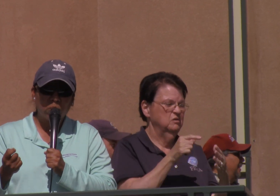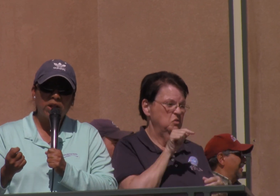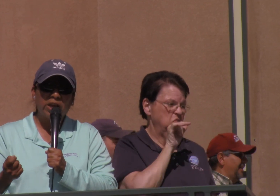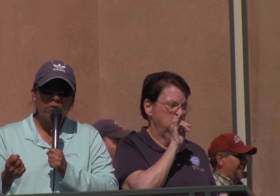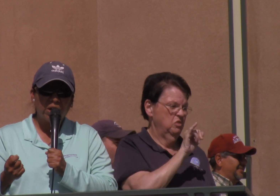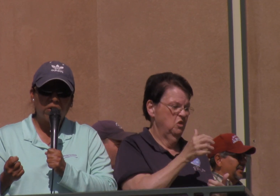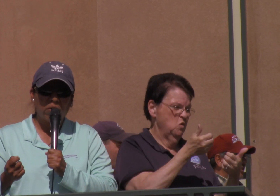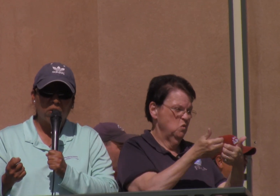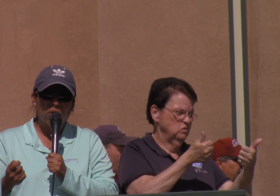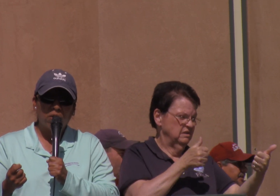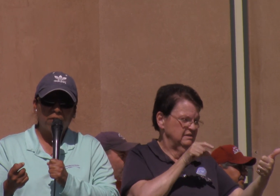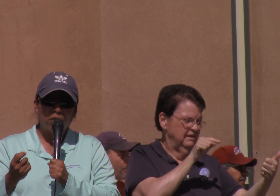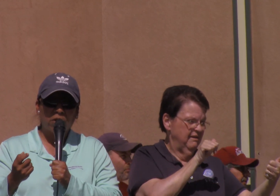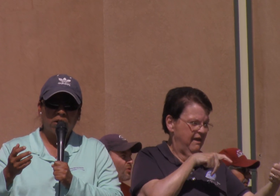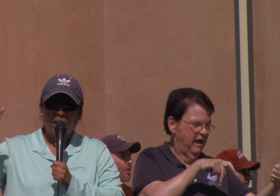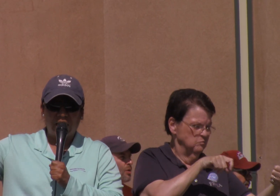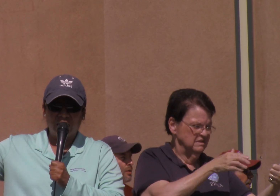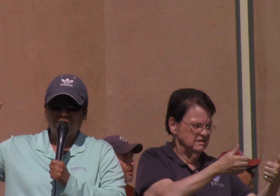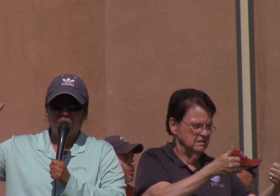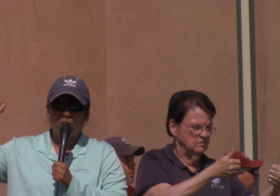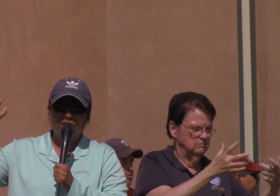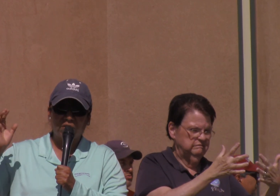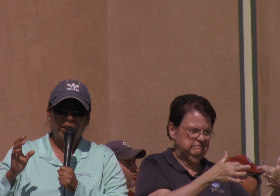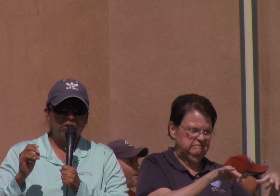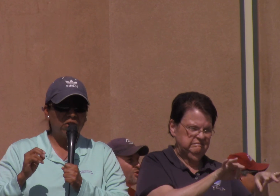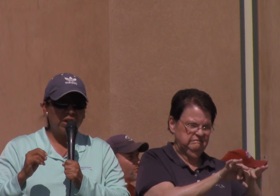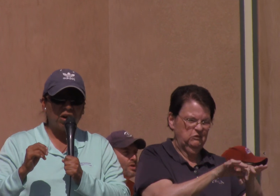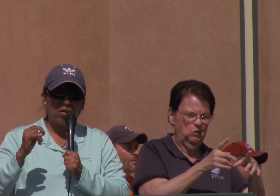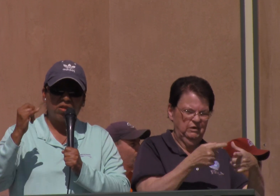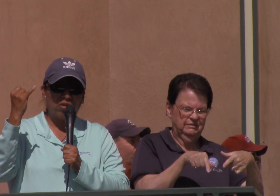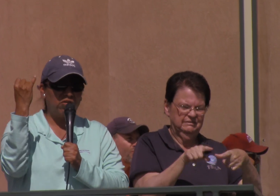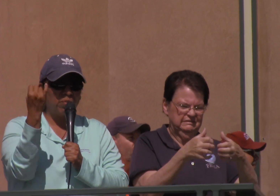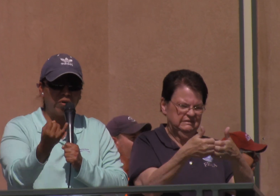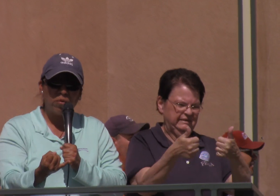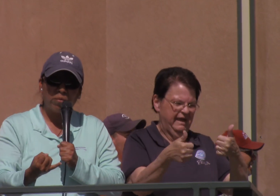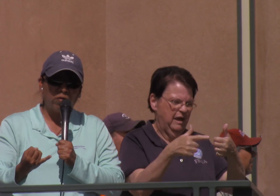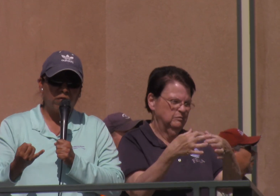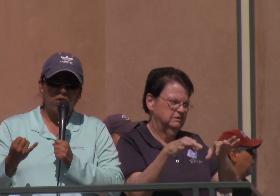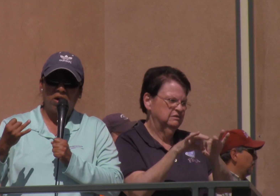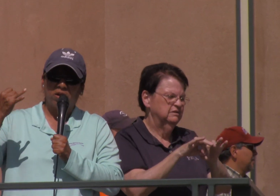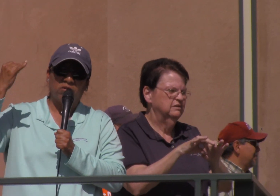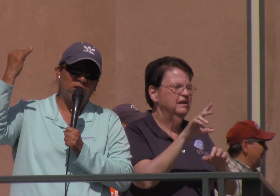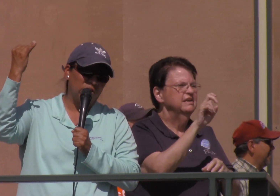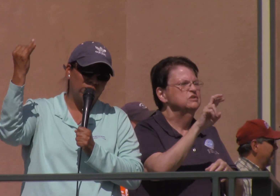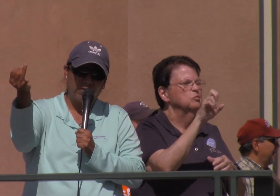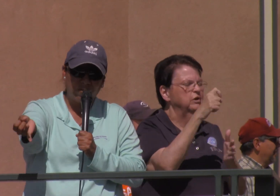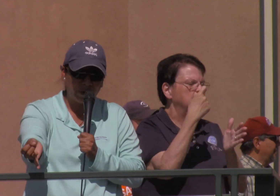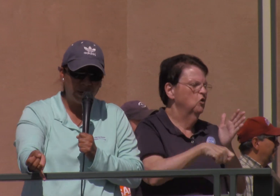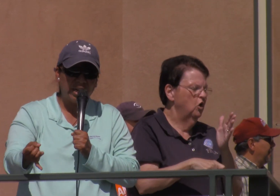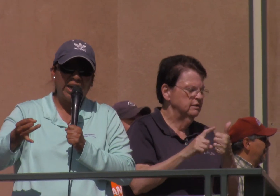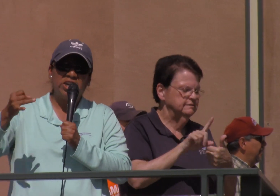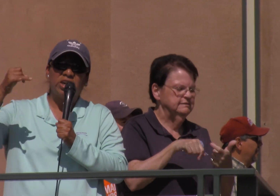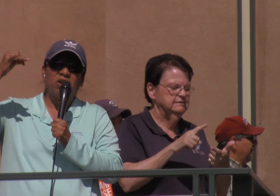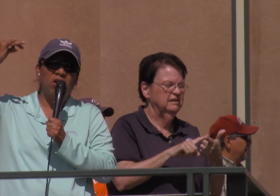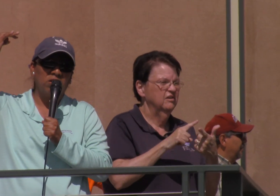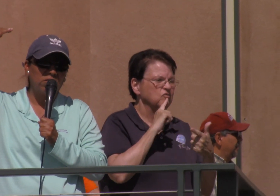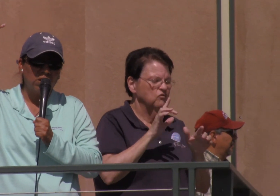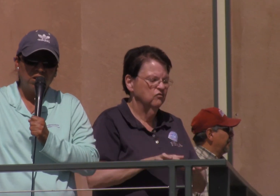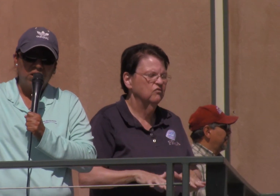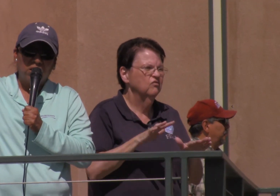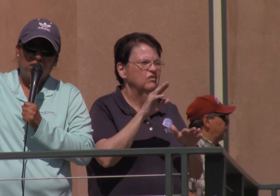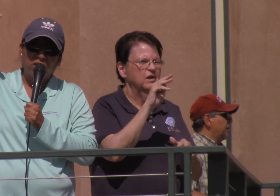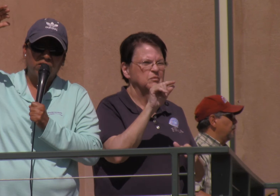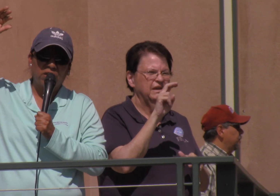will be really critical for, as what was explained earlier, there's debris removal costs, there's flood mitigation